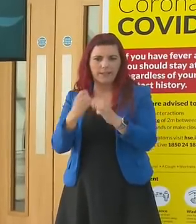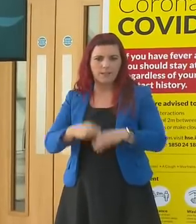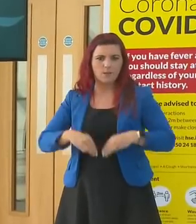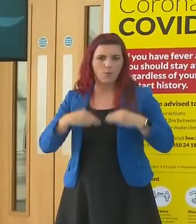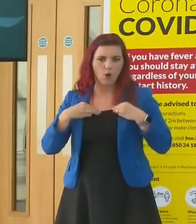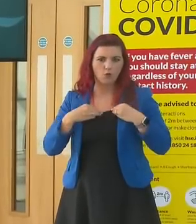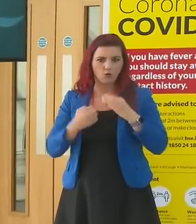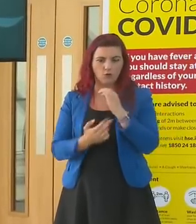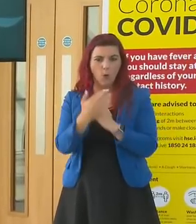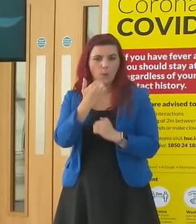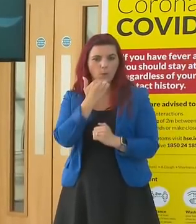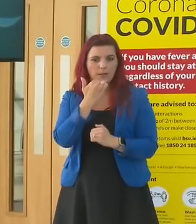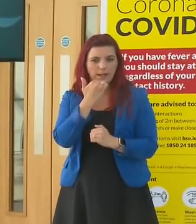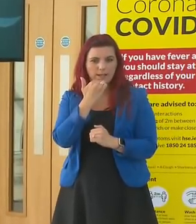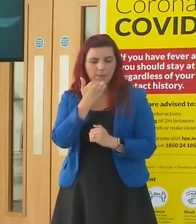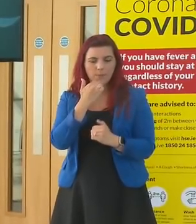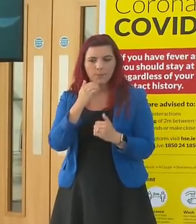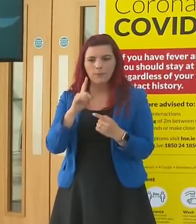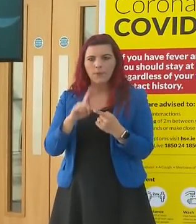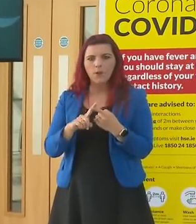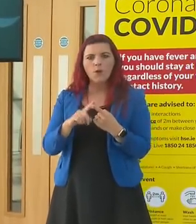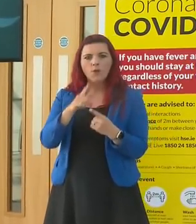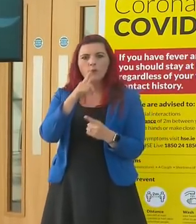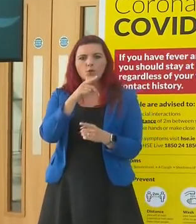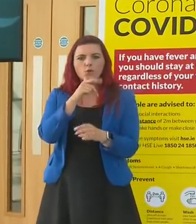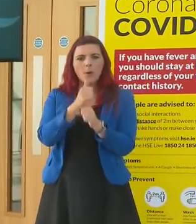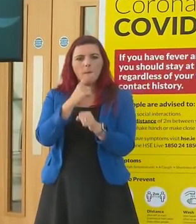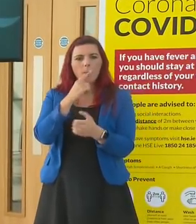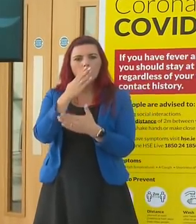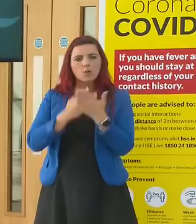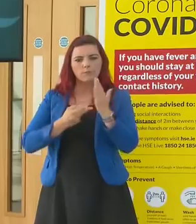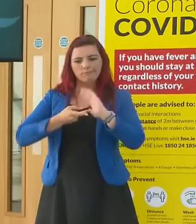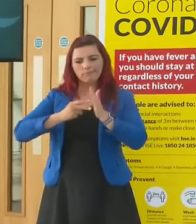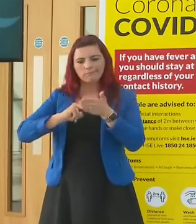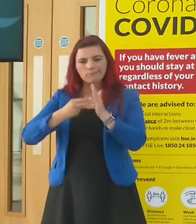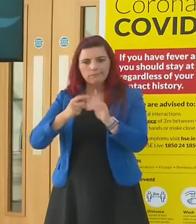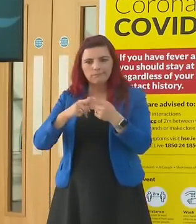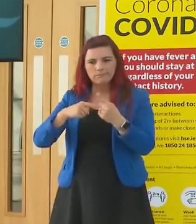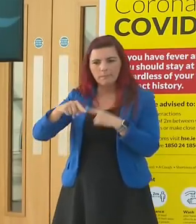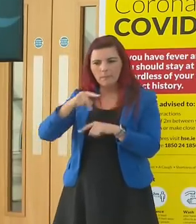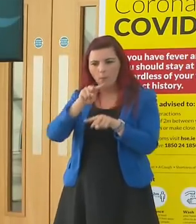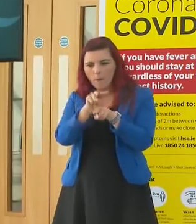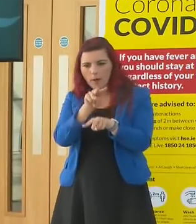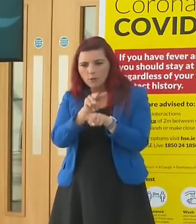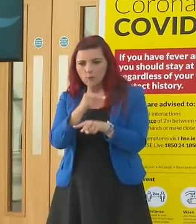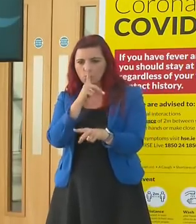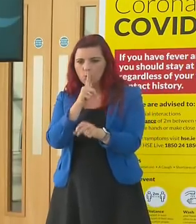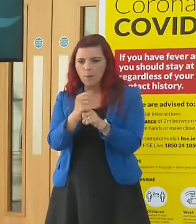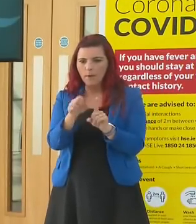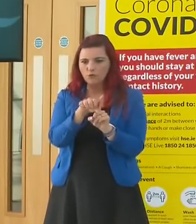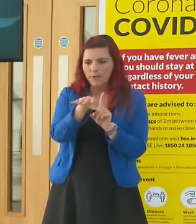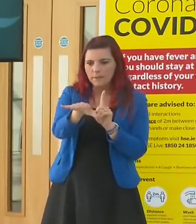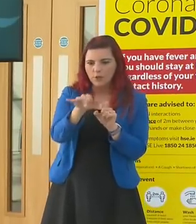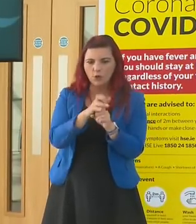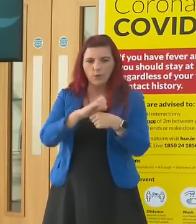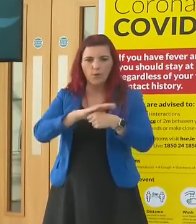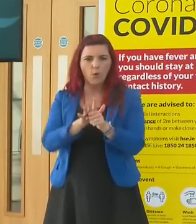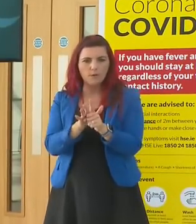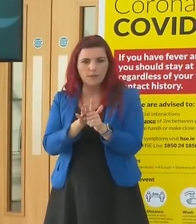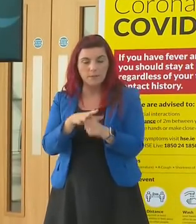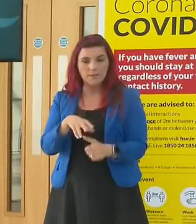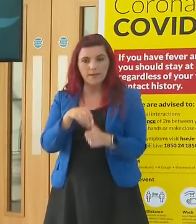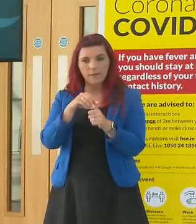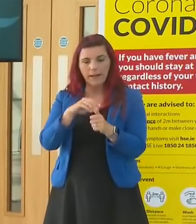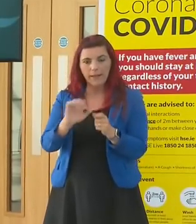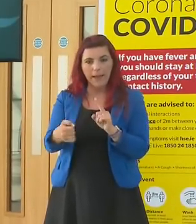weekly update on, firstly, some of the strategic measures that we're monitoring in terms of transmission of the disease, particularly the impact on